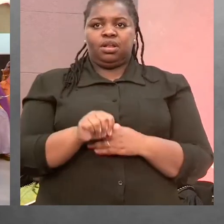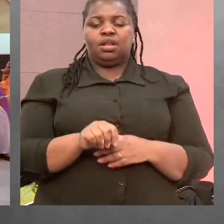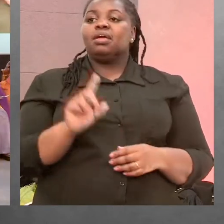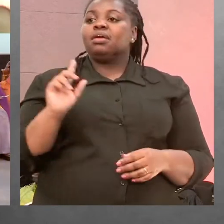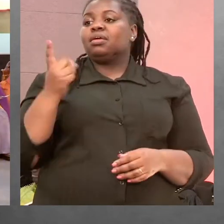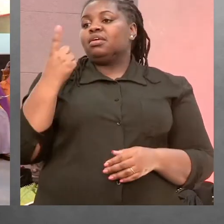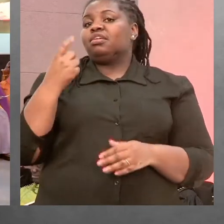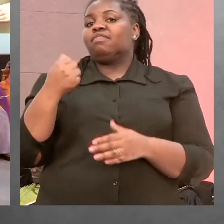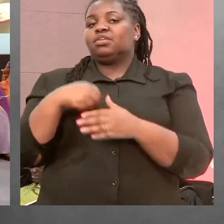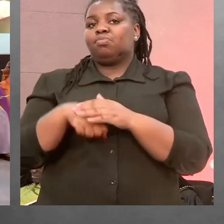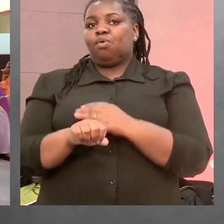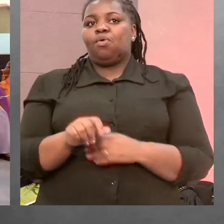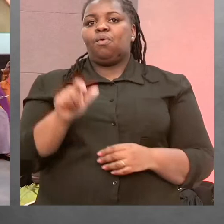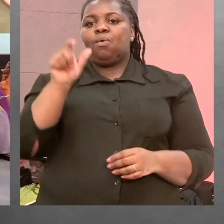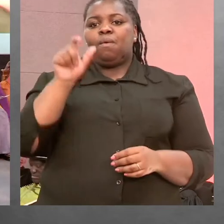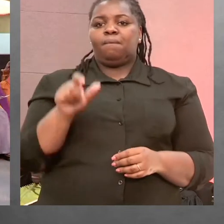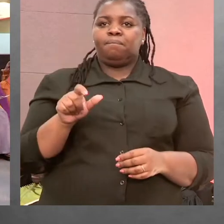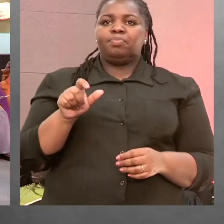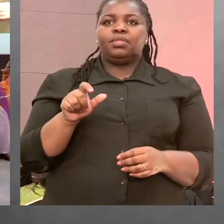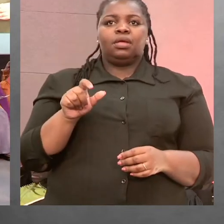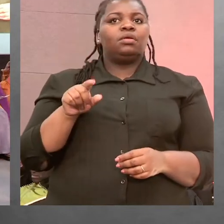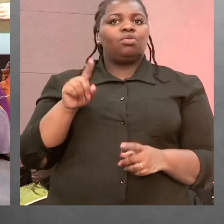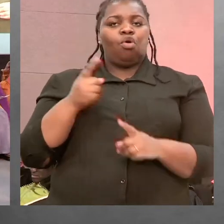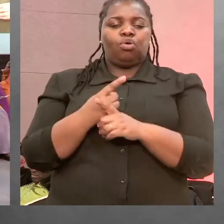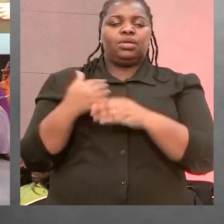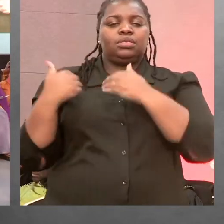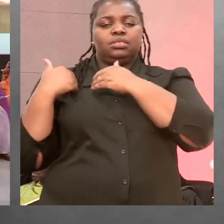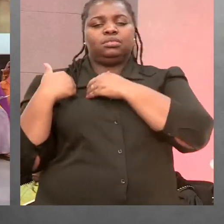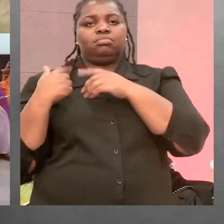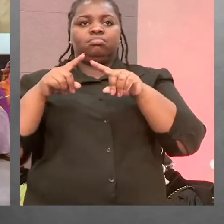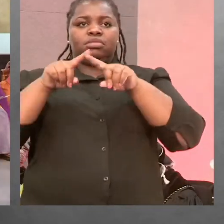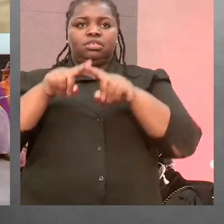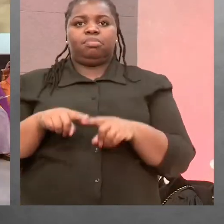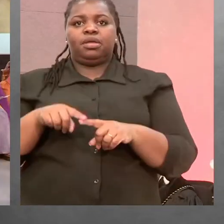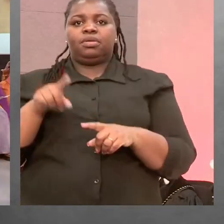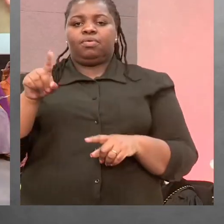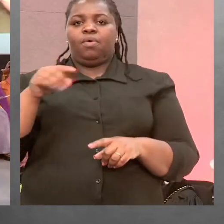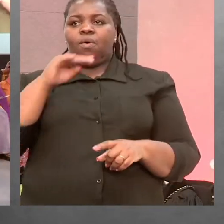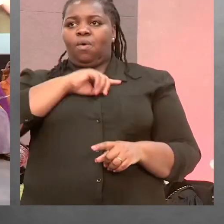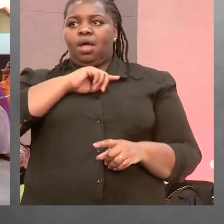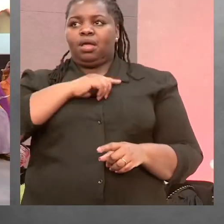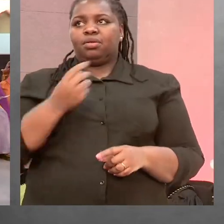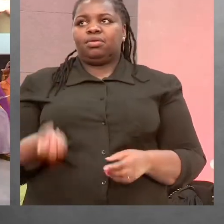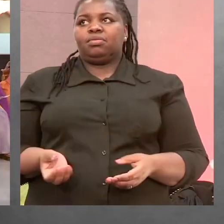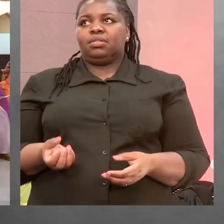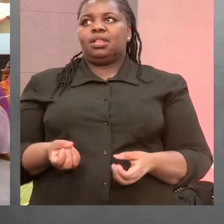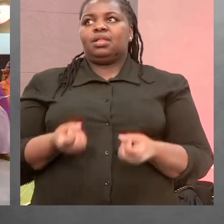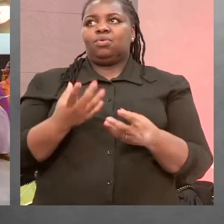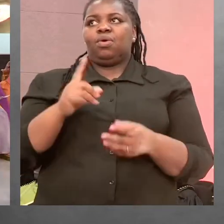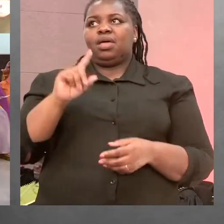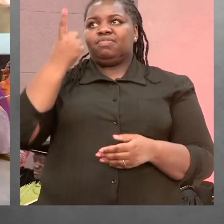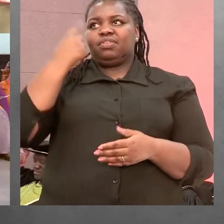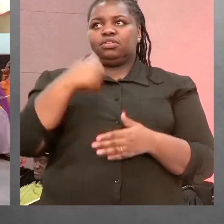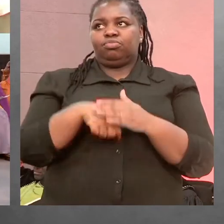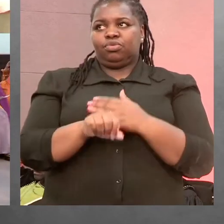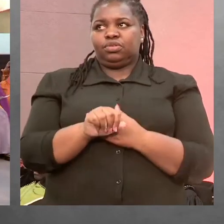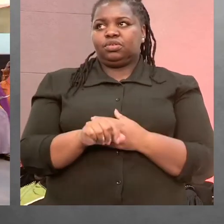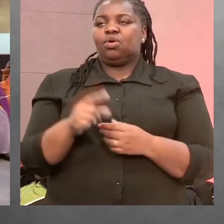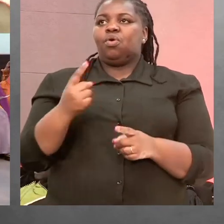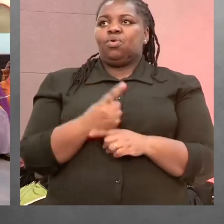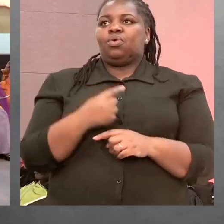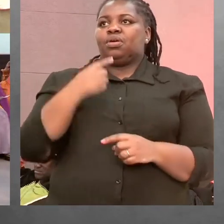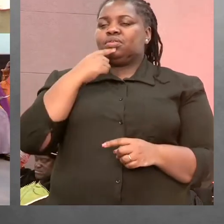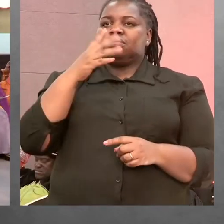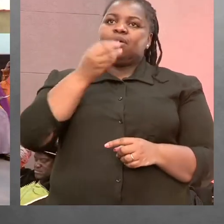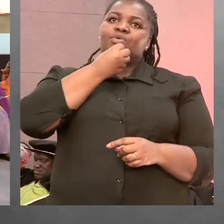Umafungashe ke ngumntu ikhaya elifunga ngaye. Kuba ikhaya lababalwa ngomafungashe. Udla ngoba